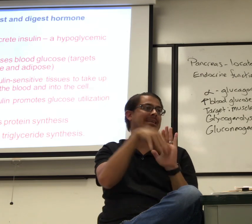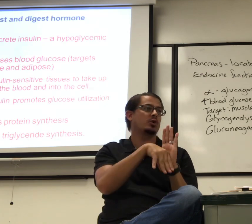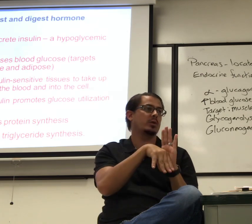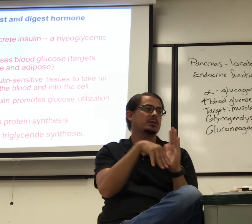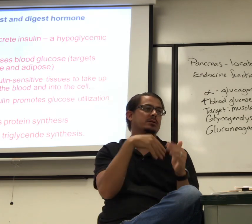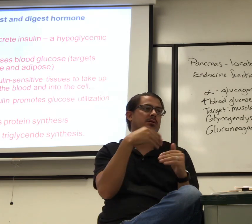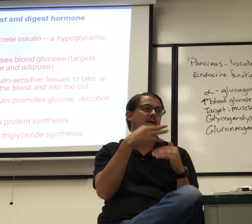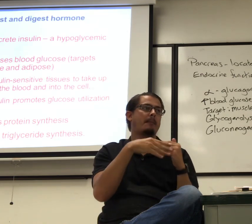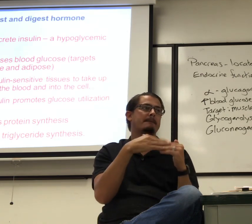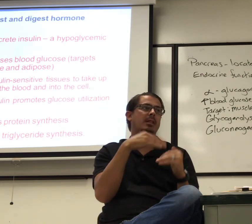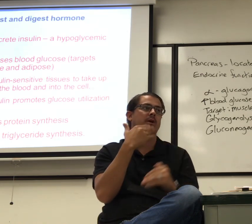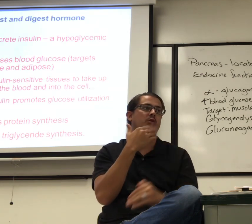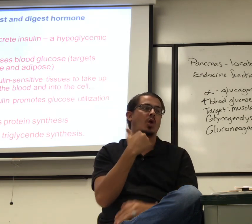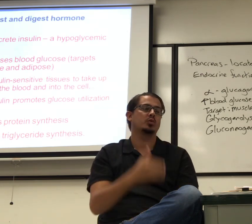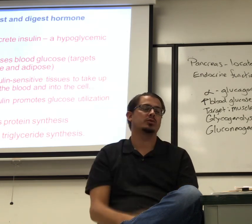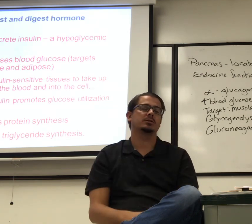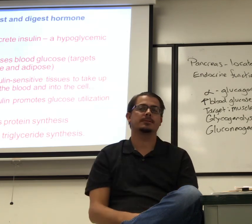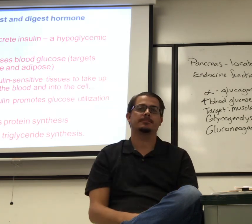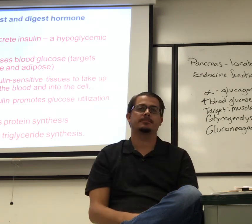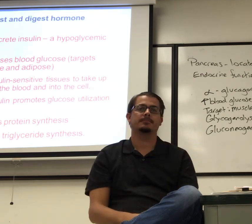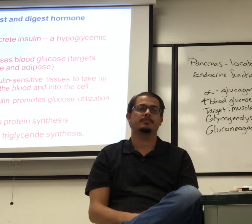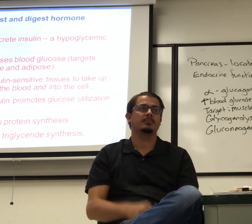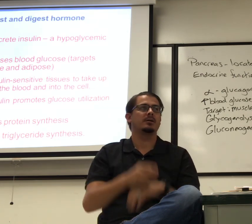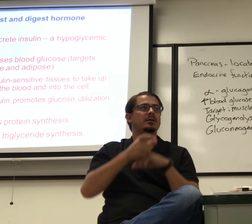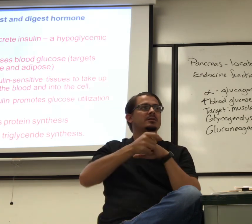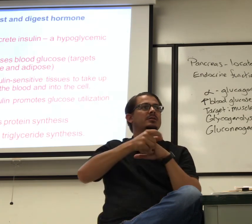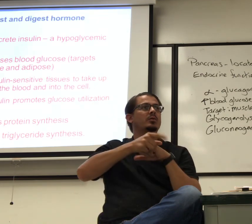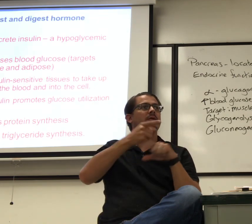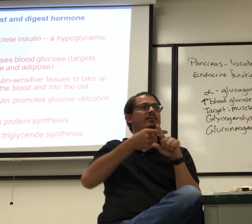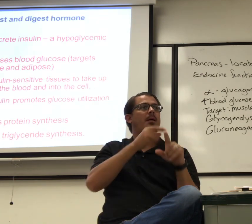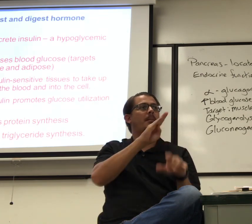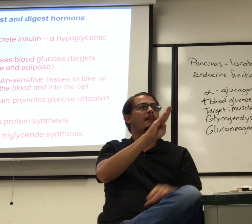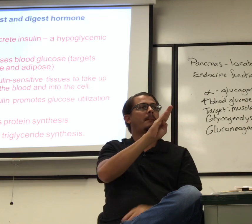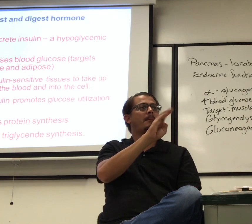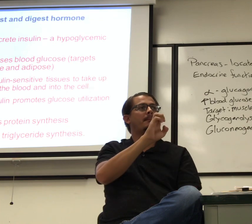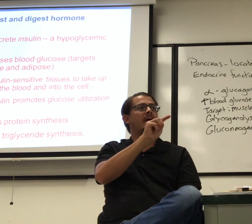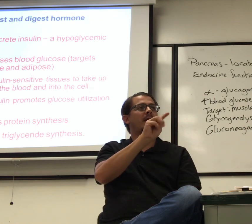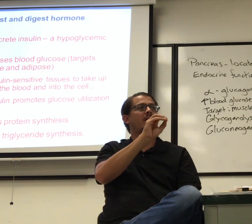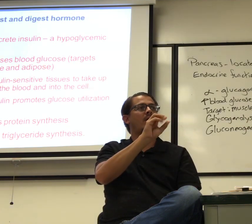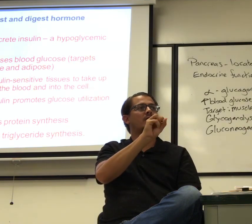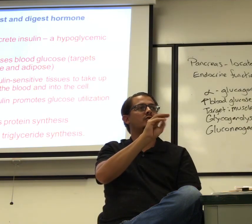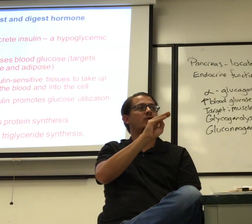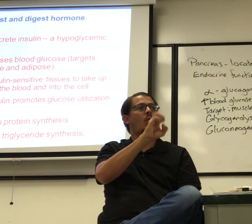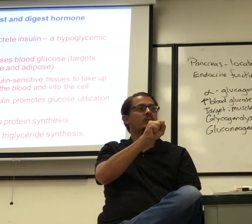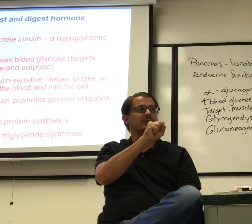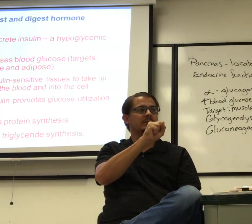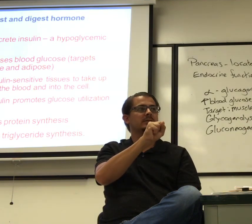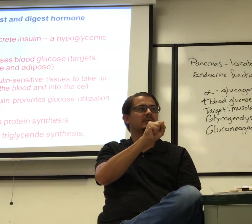know. And then the other one, insulin, will decrease blood glucose.